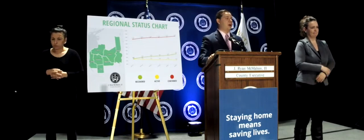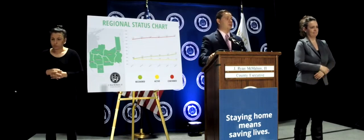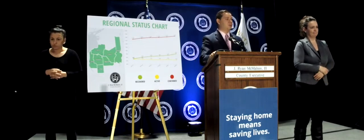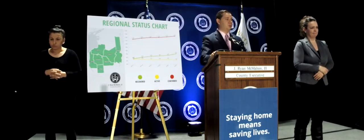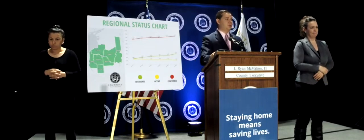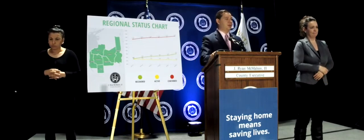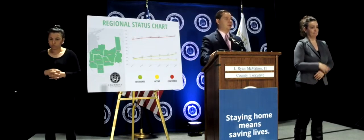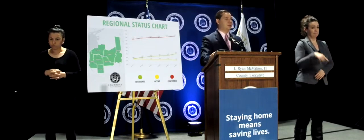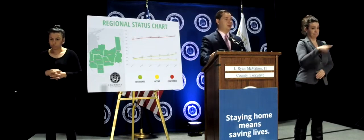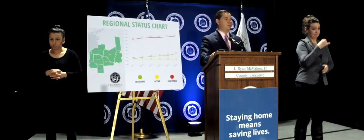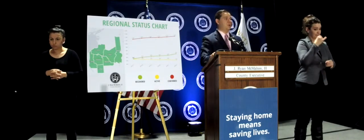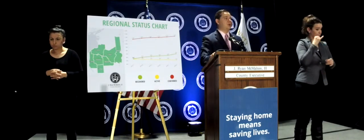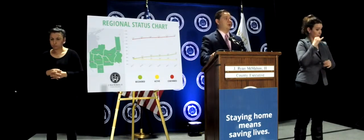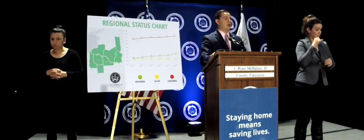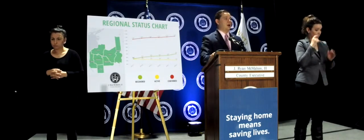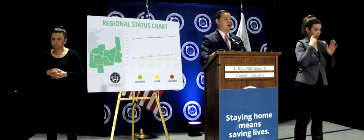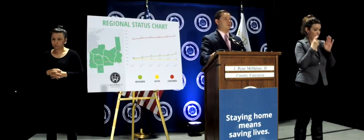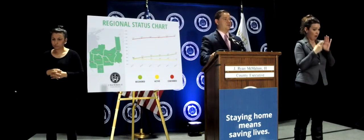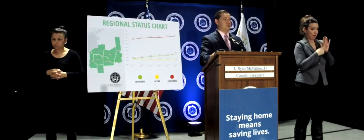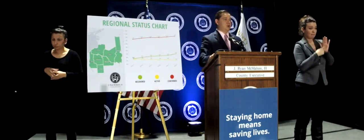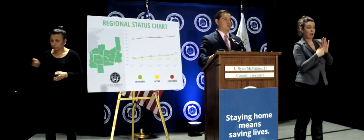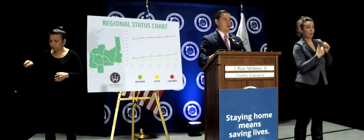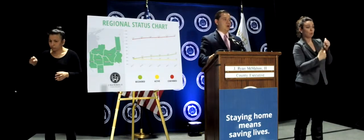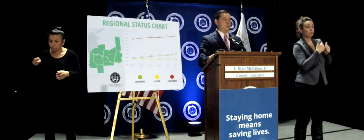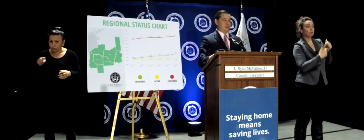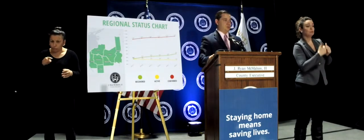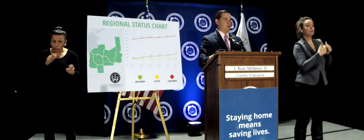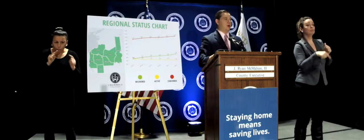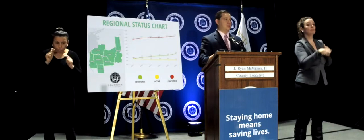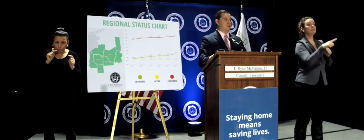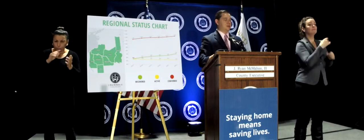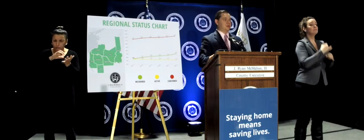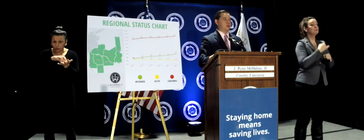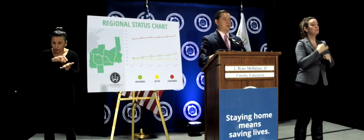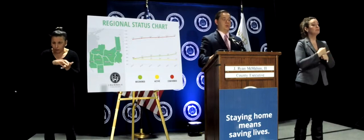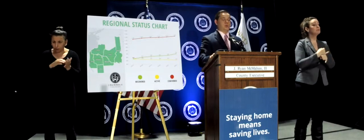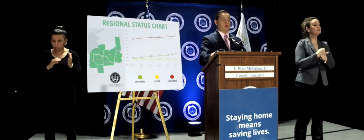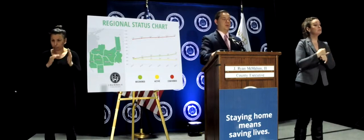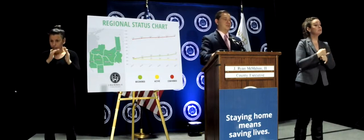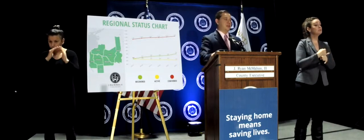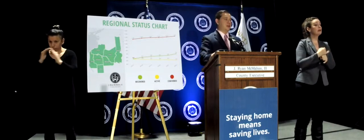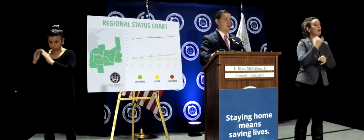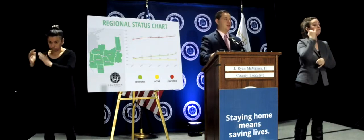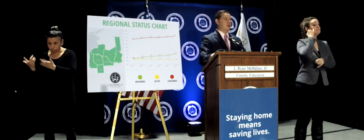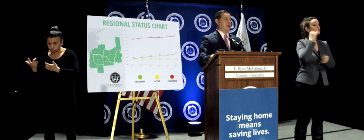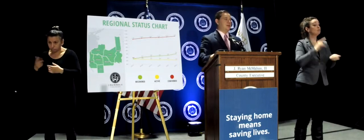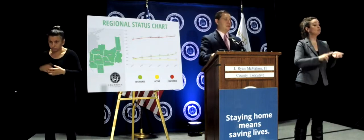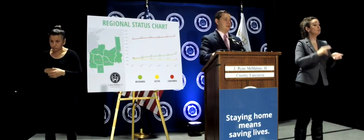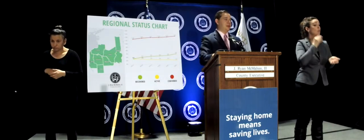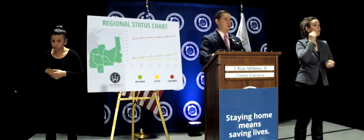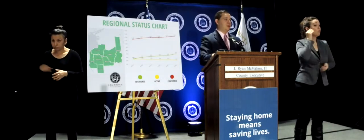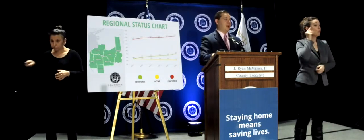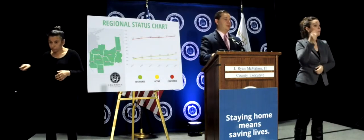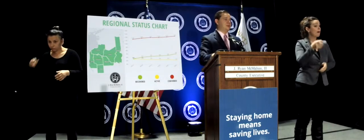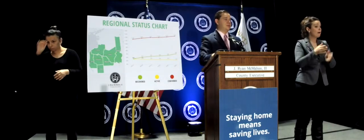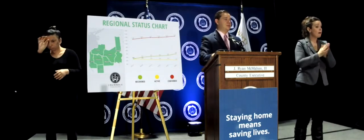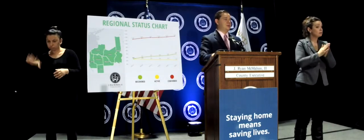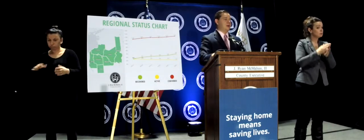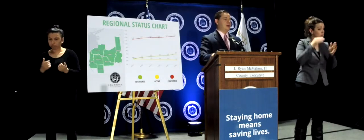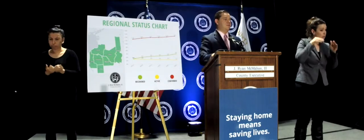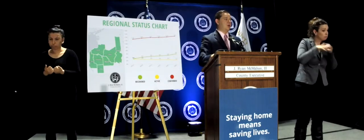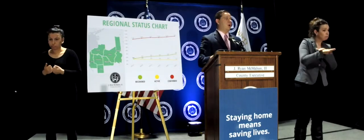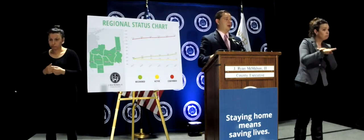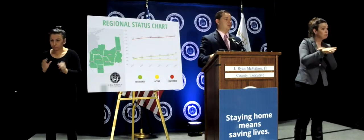and we're proactively reaching out to them. If it's a nursing home that's requesting us to come in, we will call the state and ask the state for